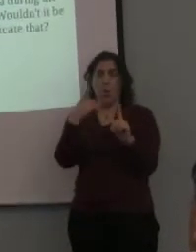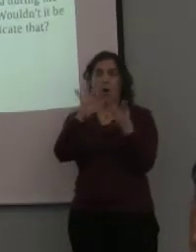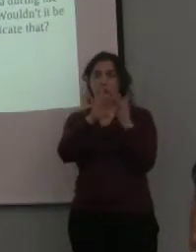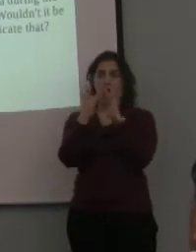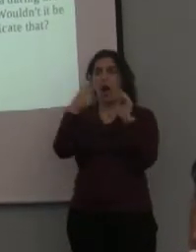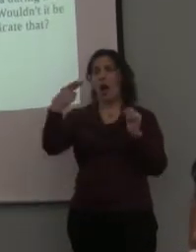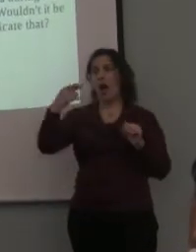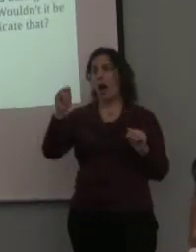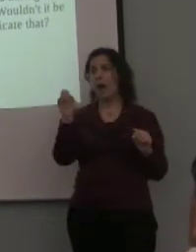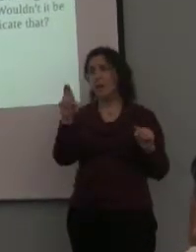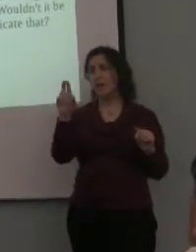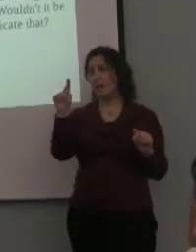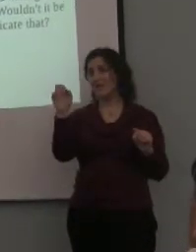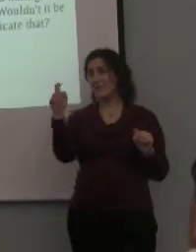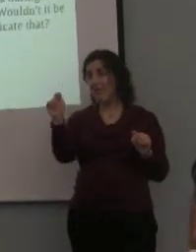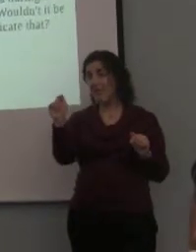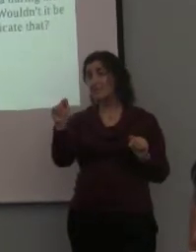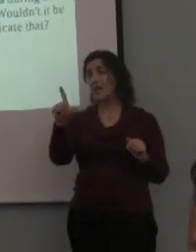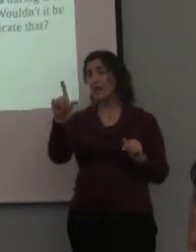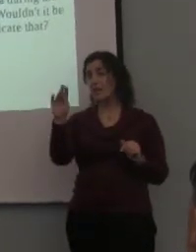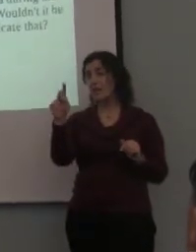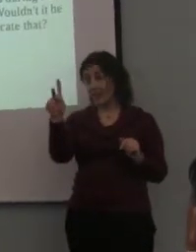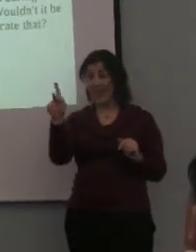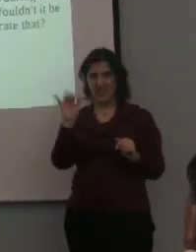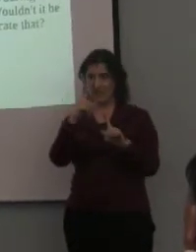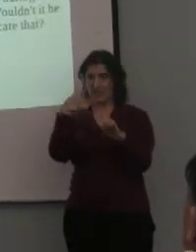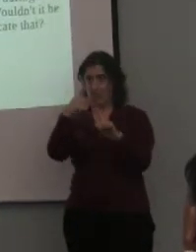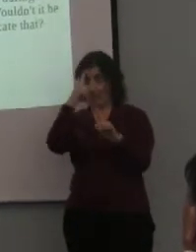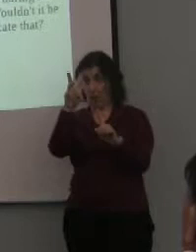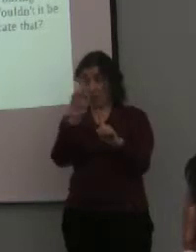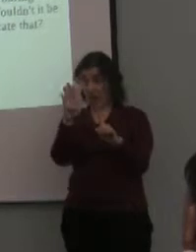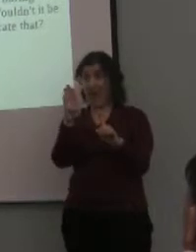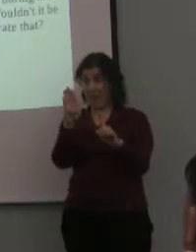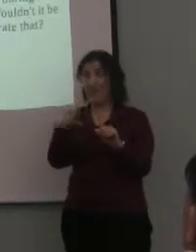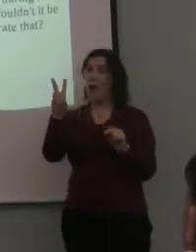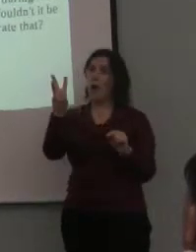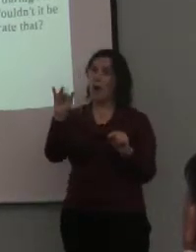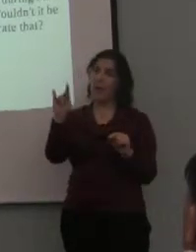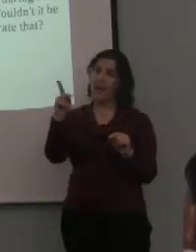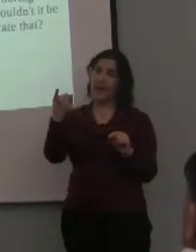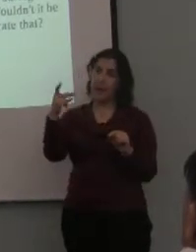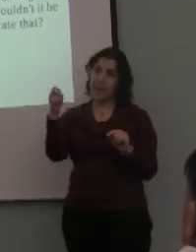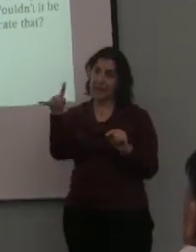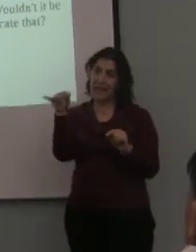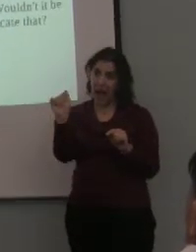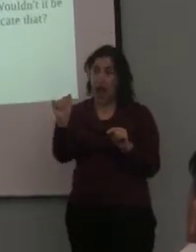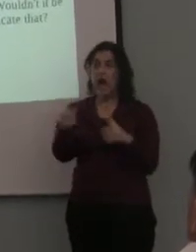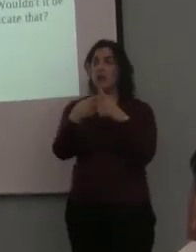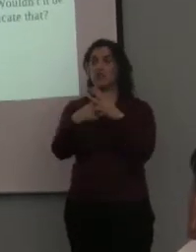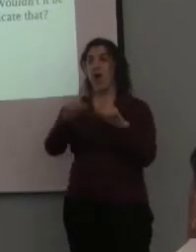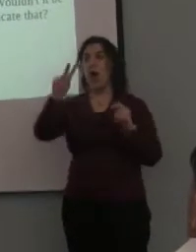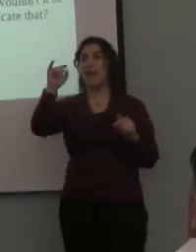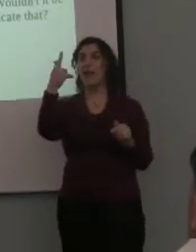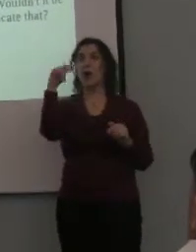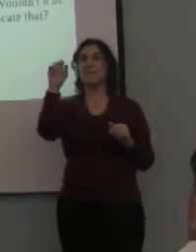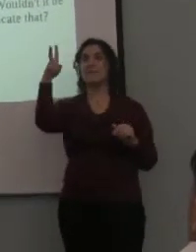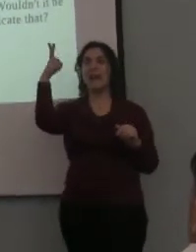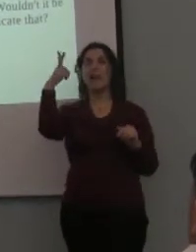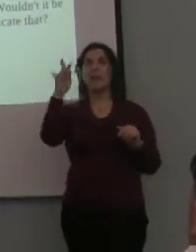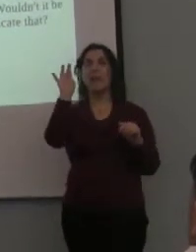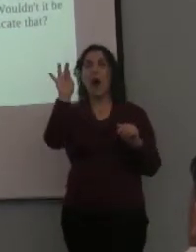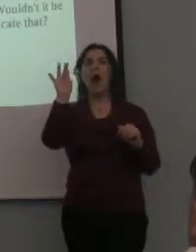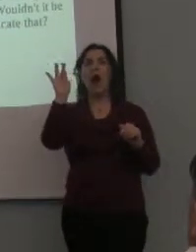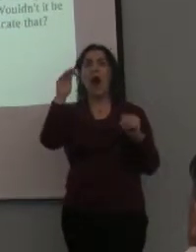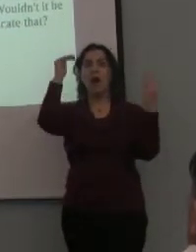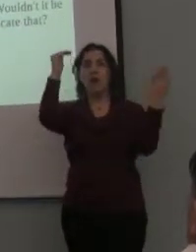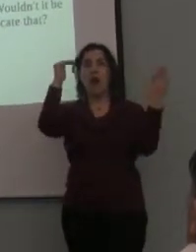Hypertext, hyperlinks. This is what we do on the web. We go to Wikipedia, start at Nicholas II, and see how many